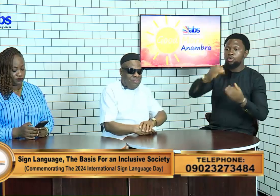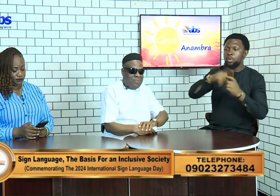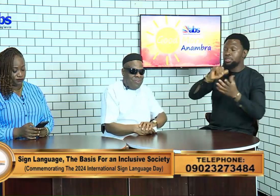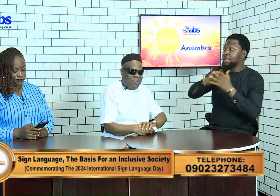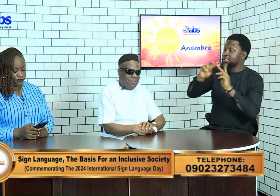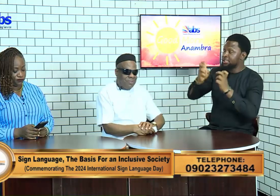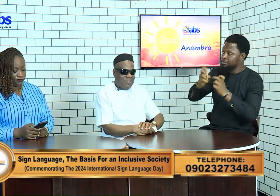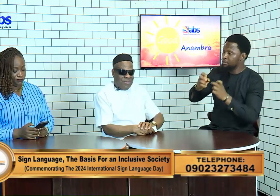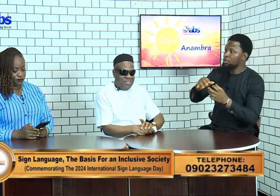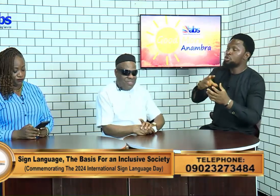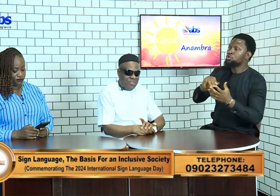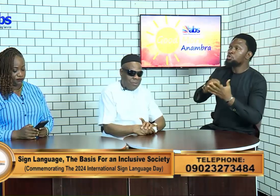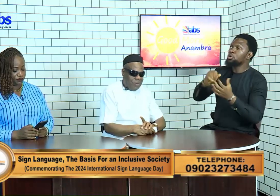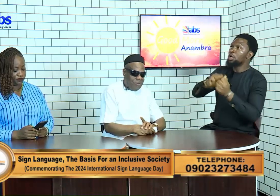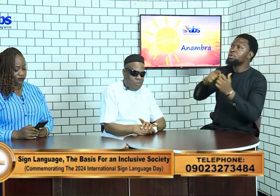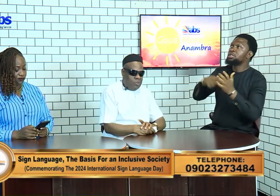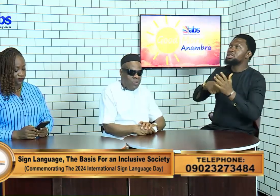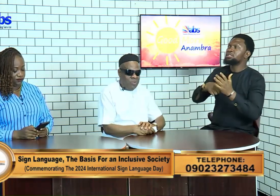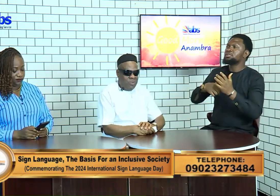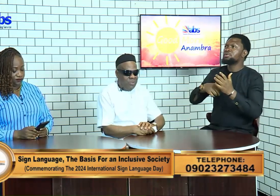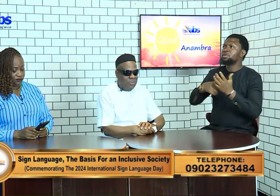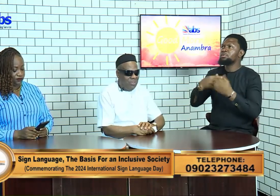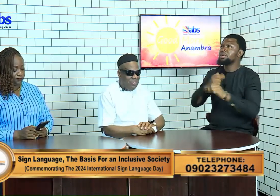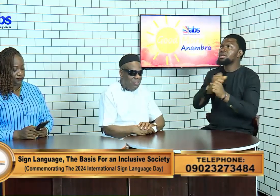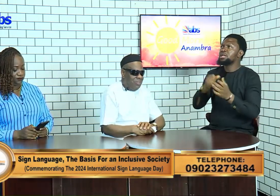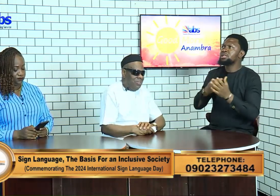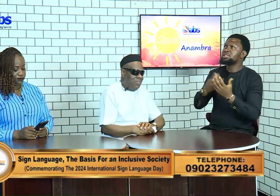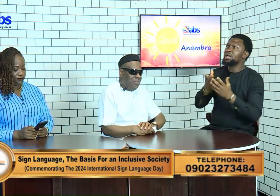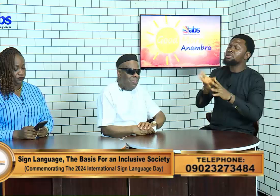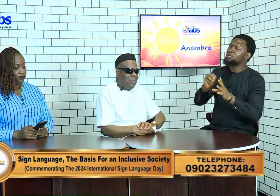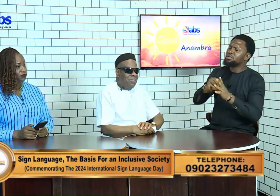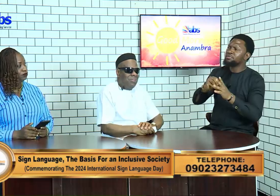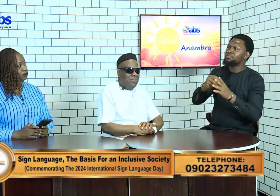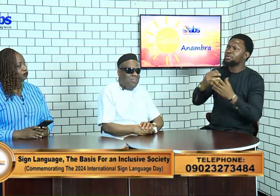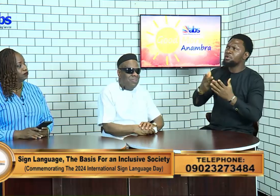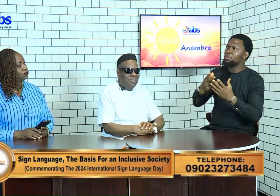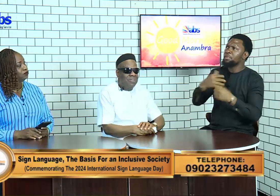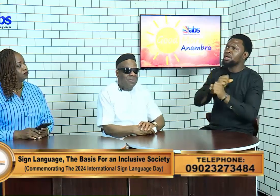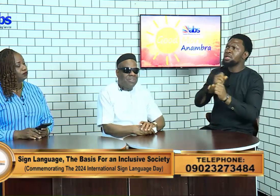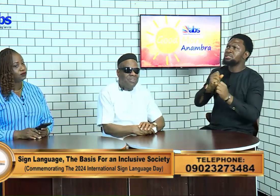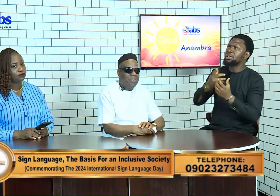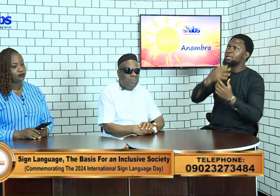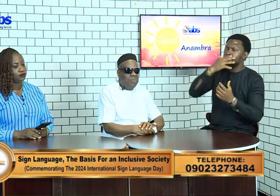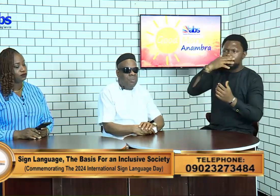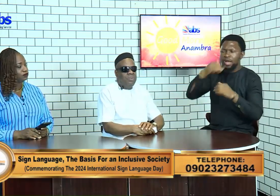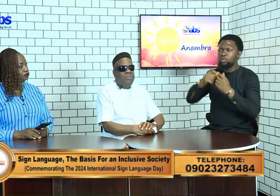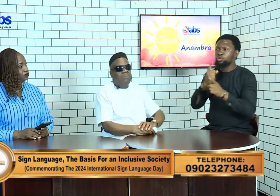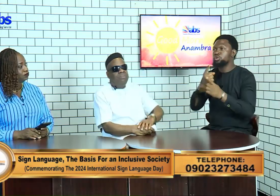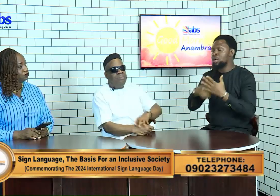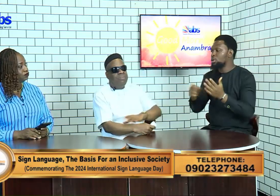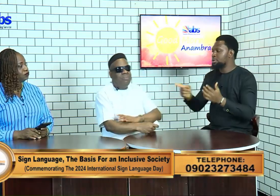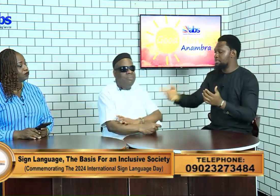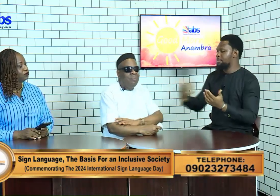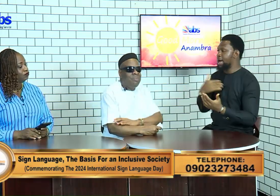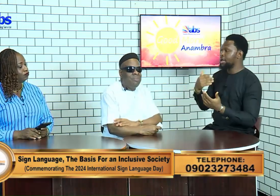to come up with that theme. So now with this, making it an inclusive, making it just